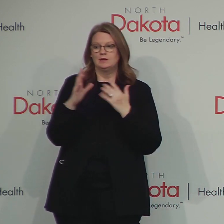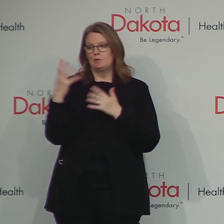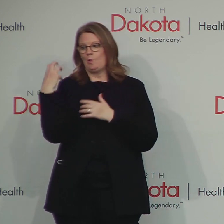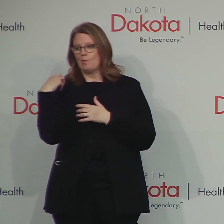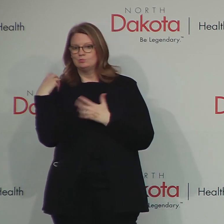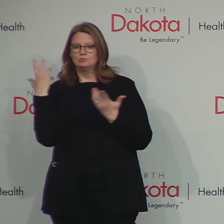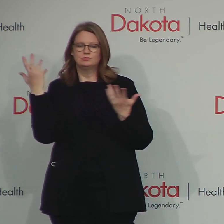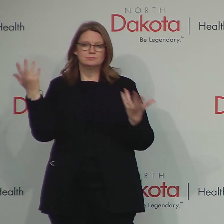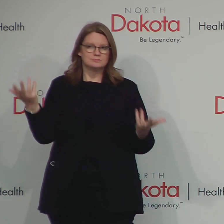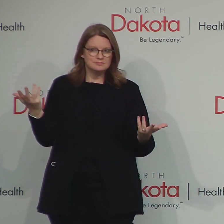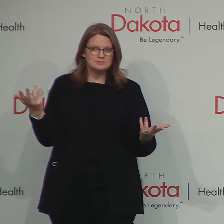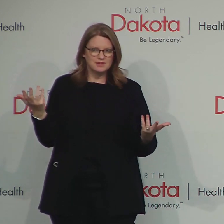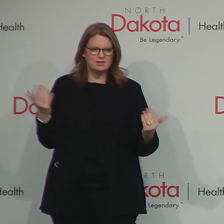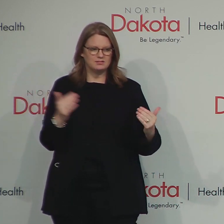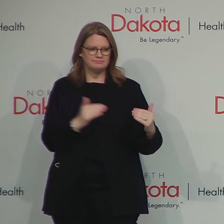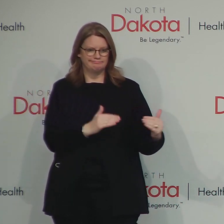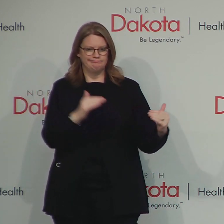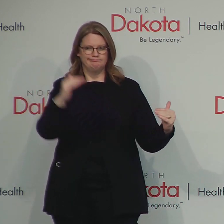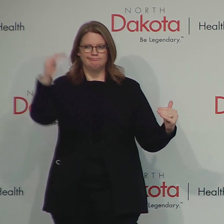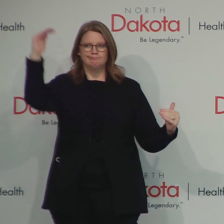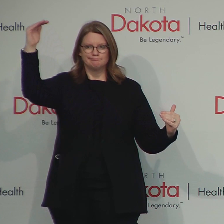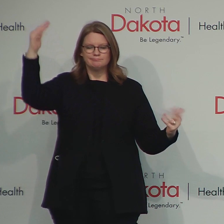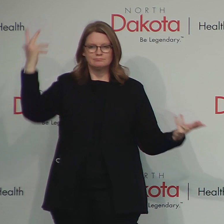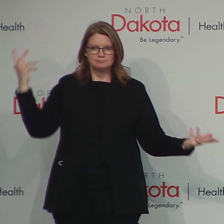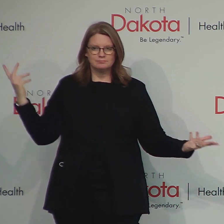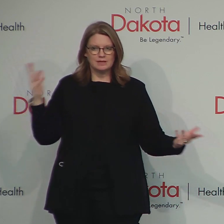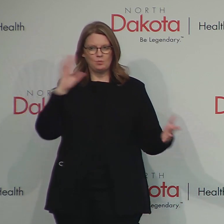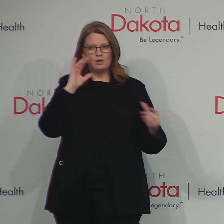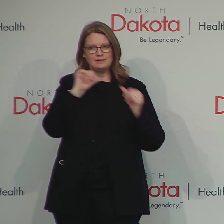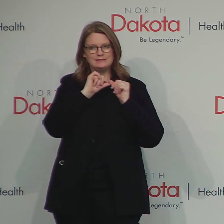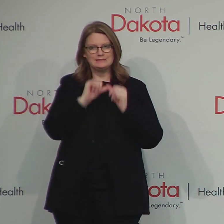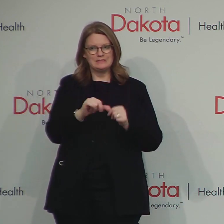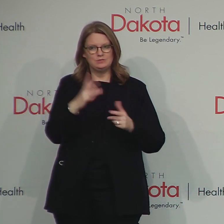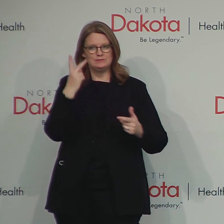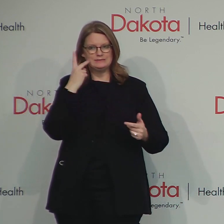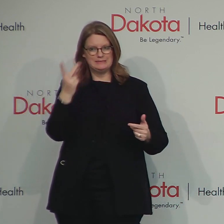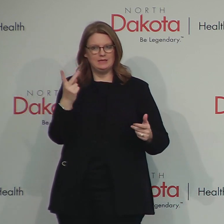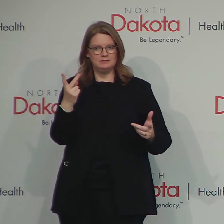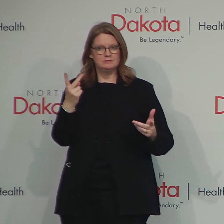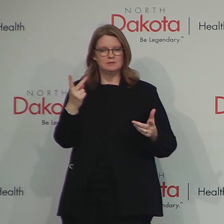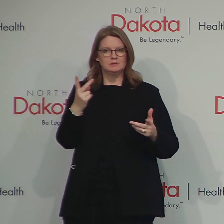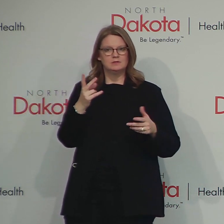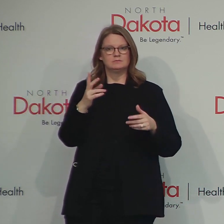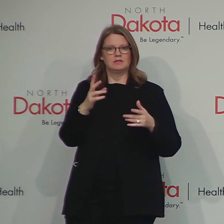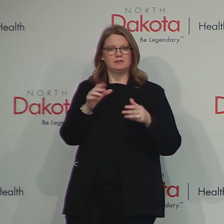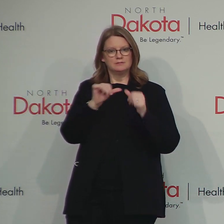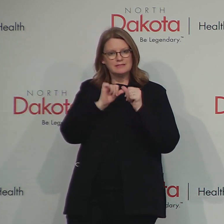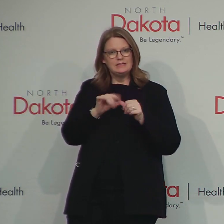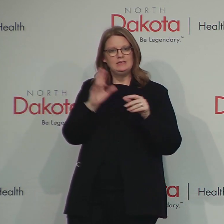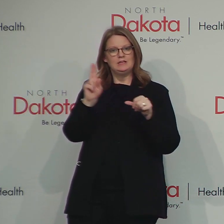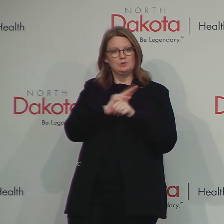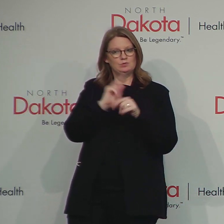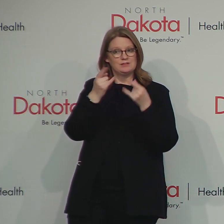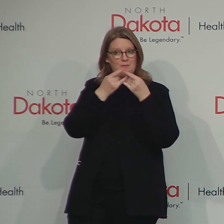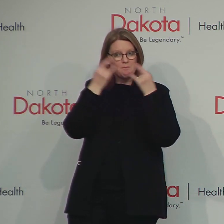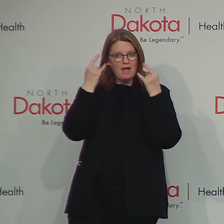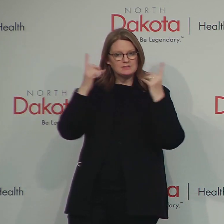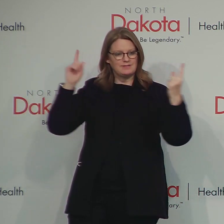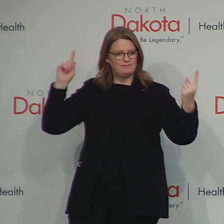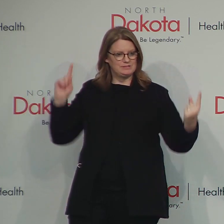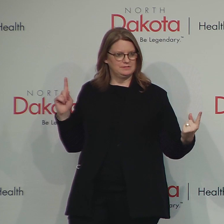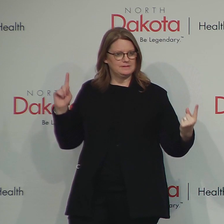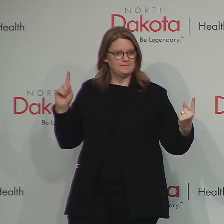coach, all those levels, that we're going to continue to see strong usage of masking and physical distancing going